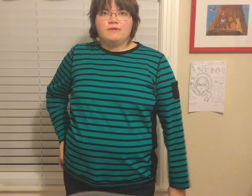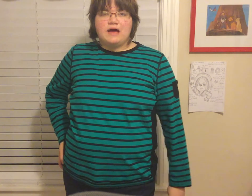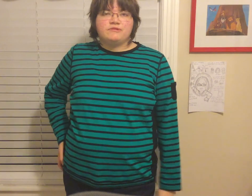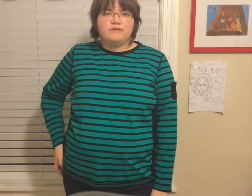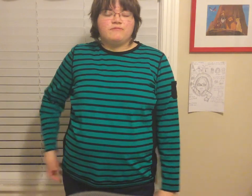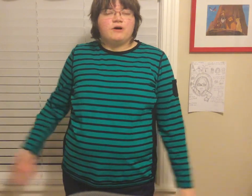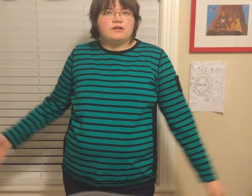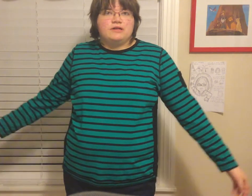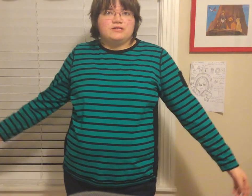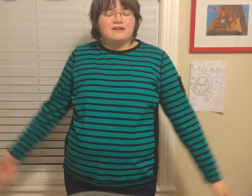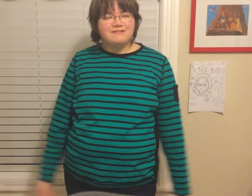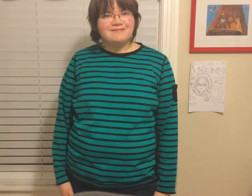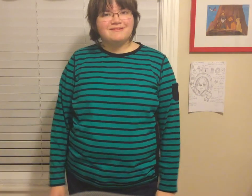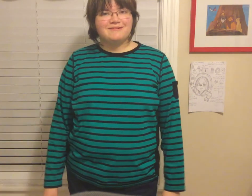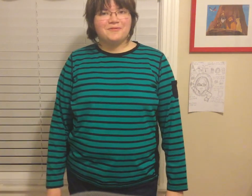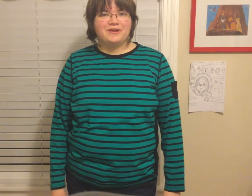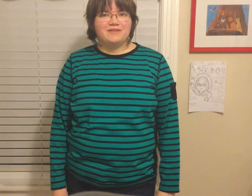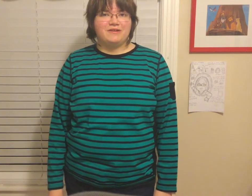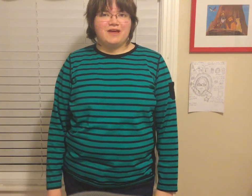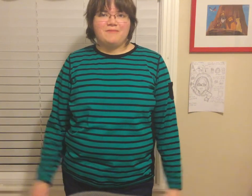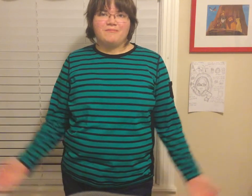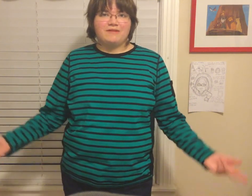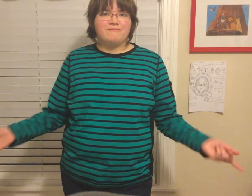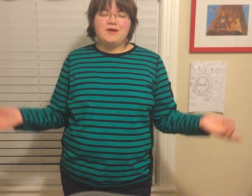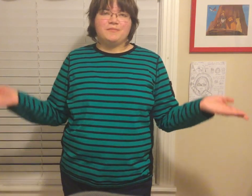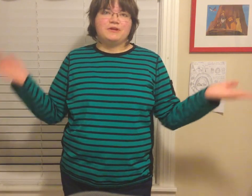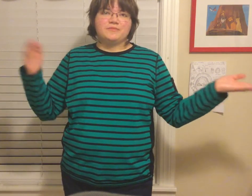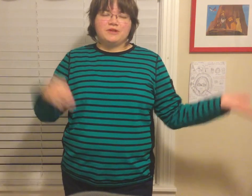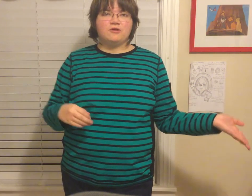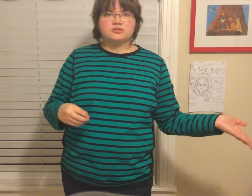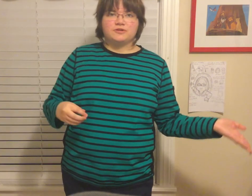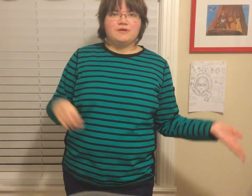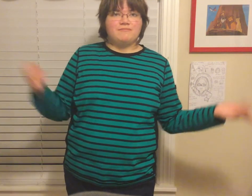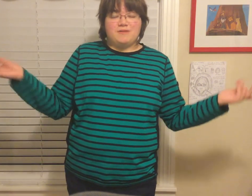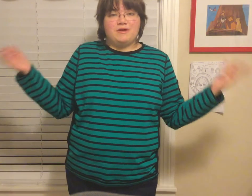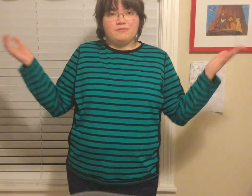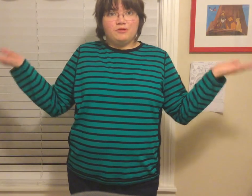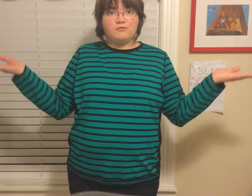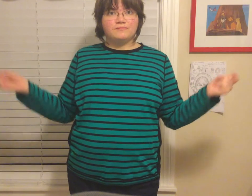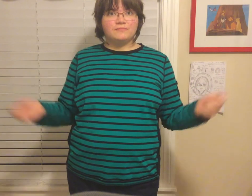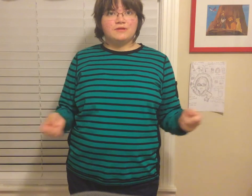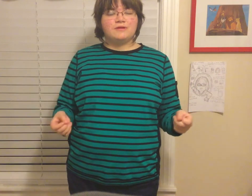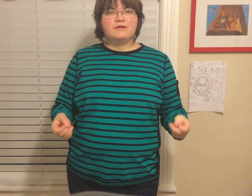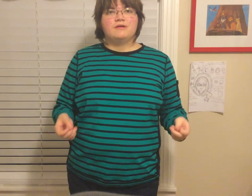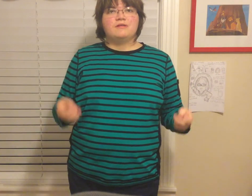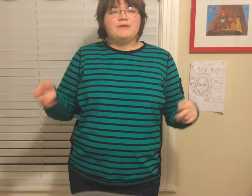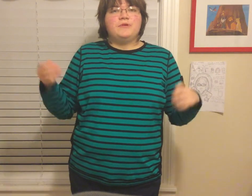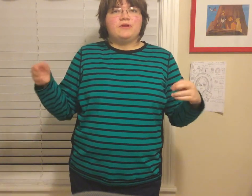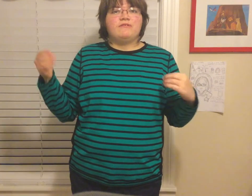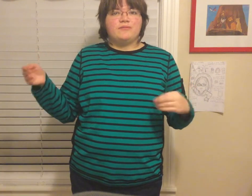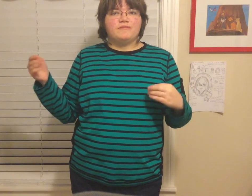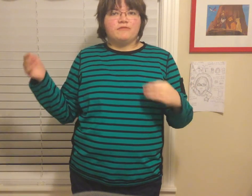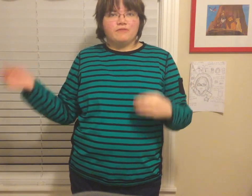having somebody from Polynesia working on a video game, like, maybe bringing some of their culture into it and maybe make it really cool. That way we don't have the same stuff over